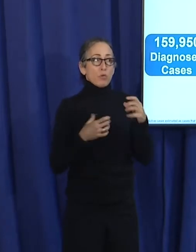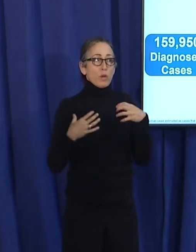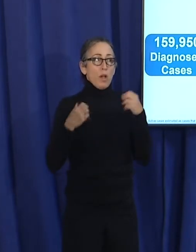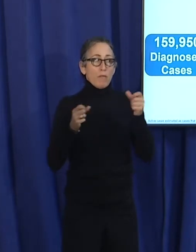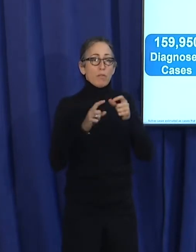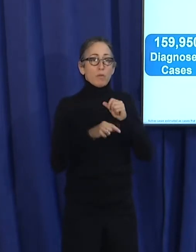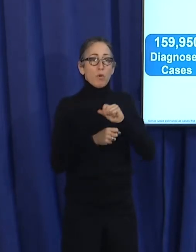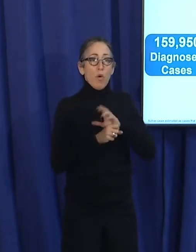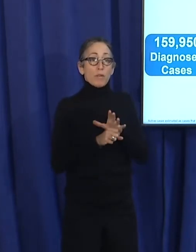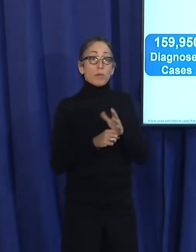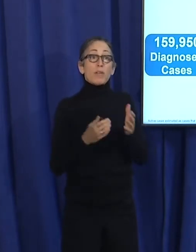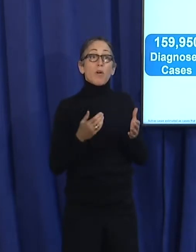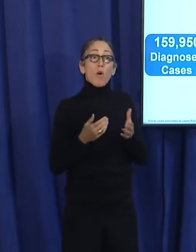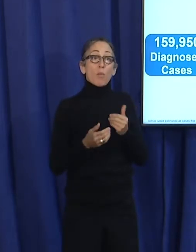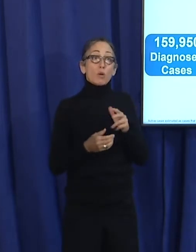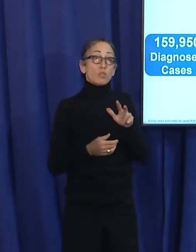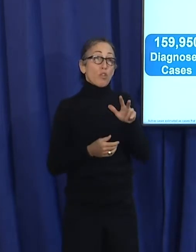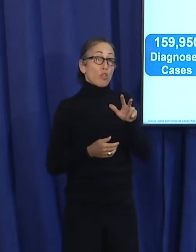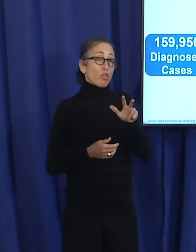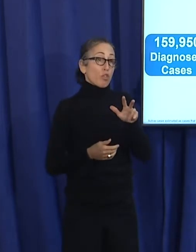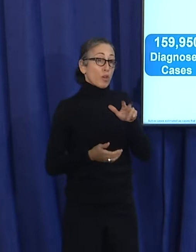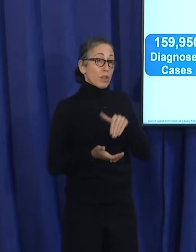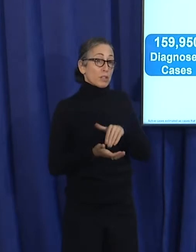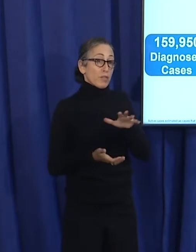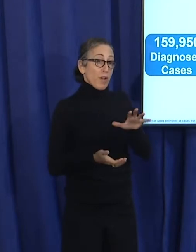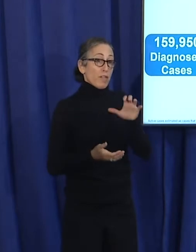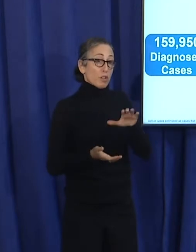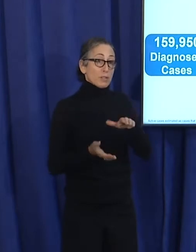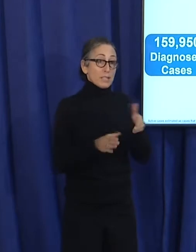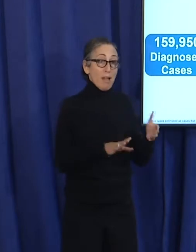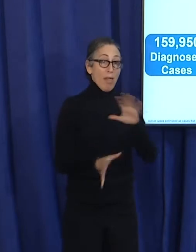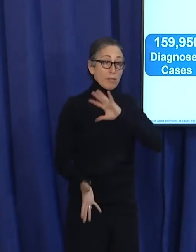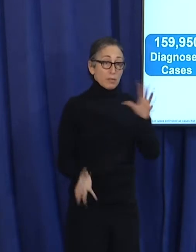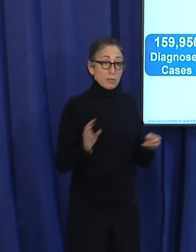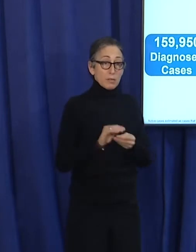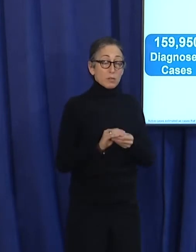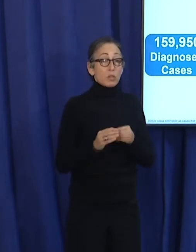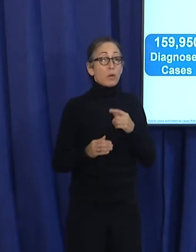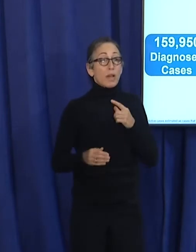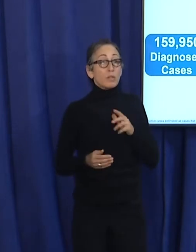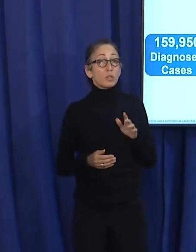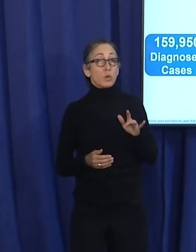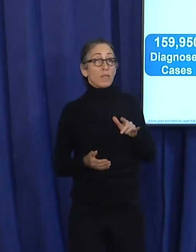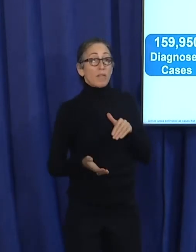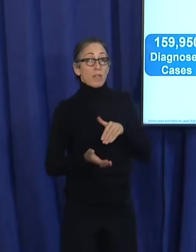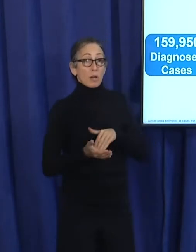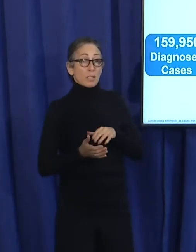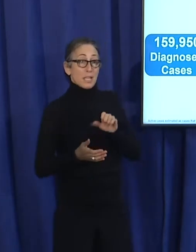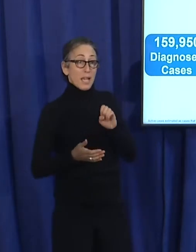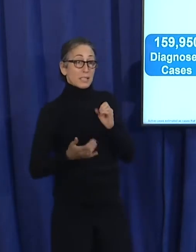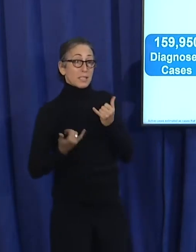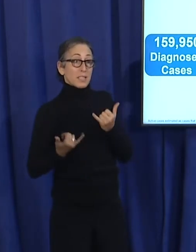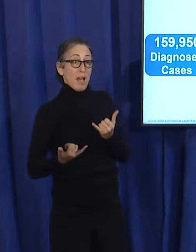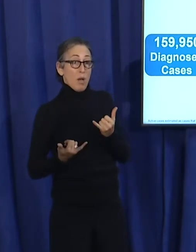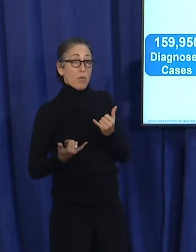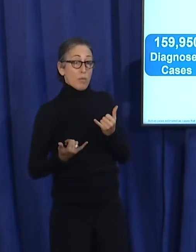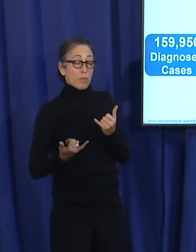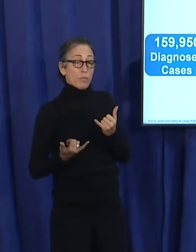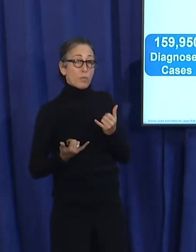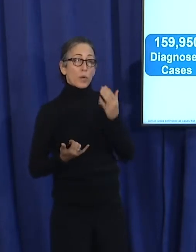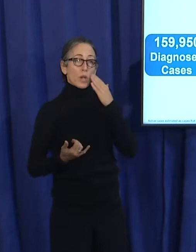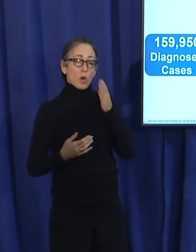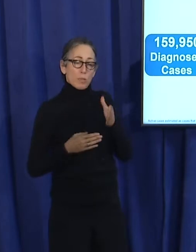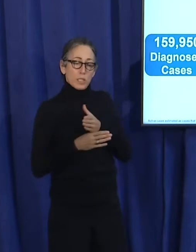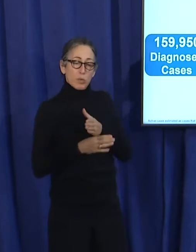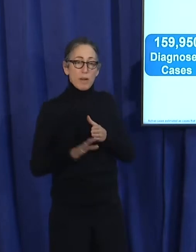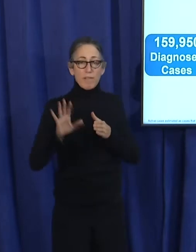almost 3,500 deaths. If we take our approximately 20,000 cases that are active right now, we know that between 5